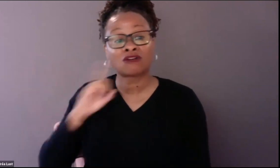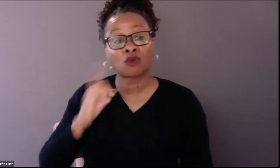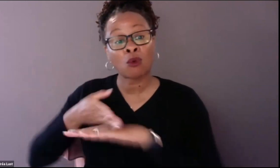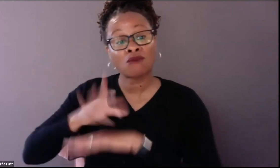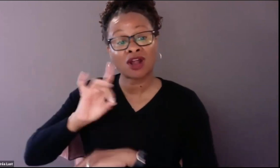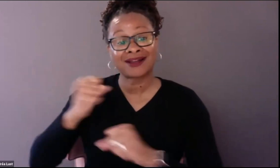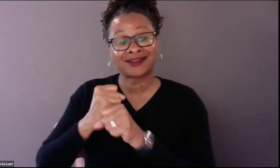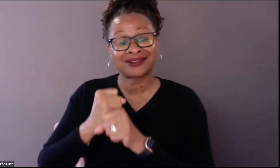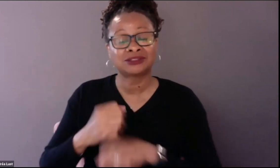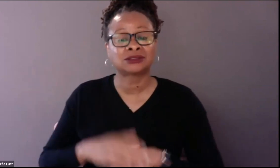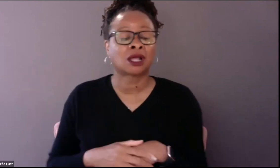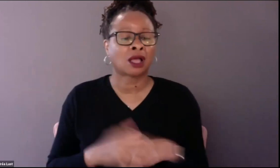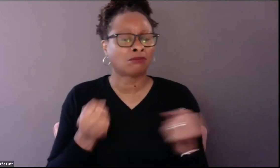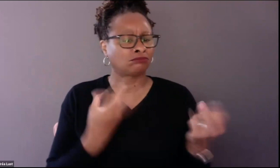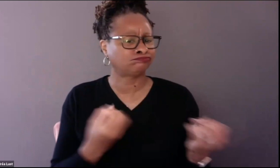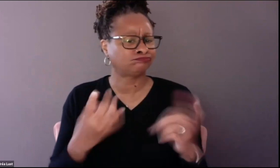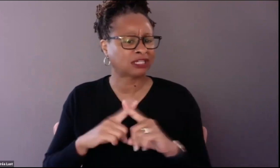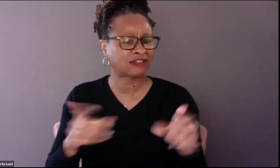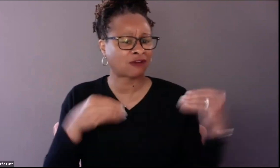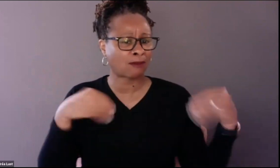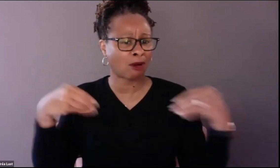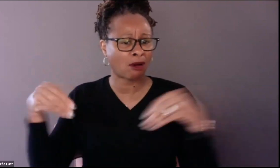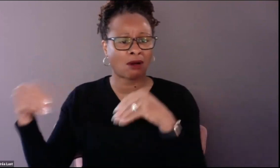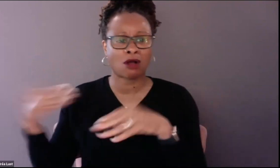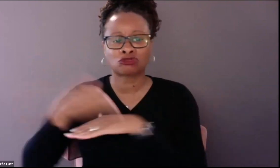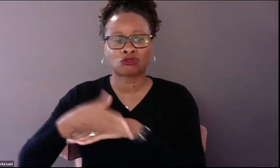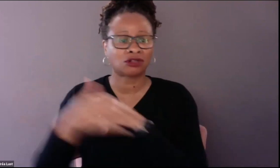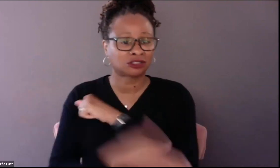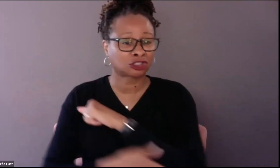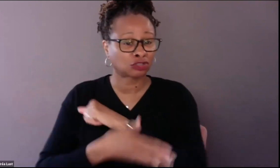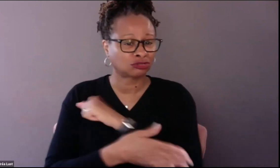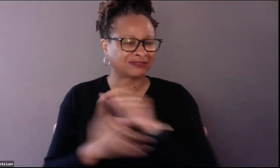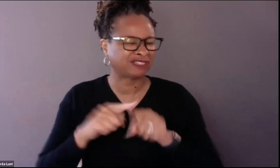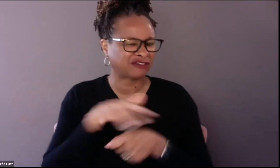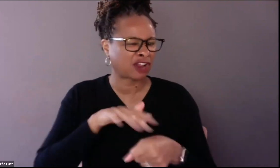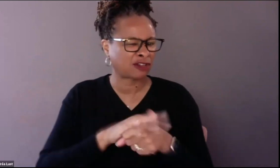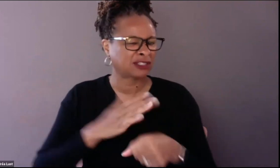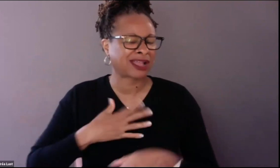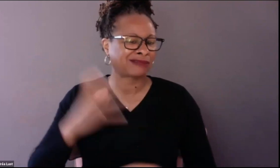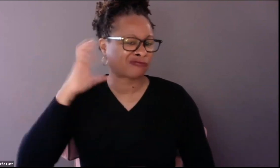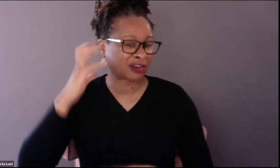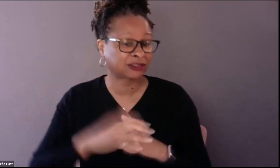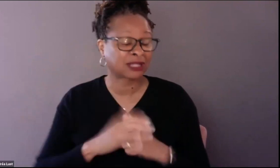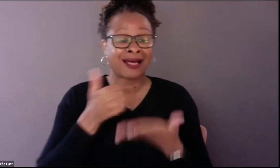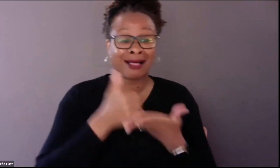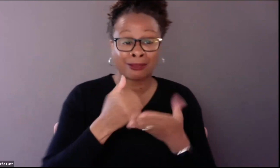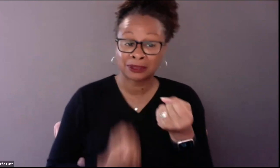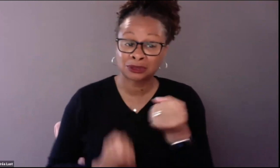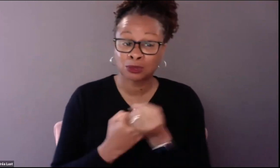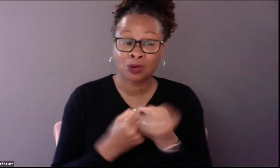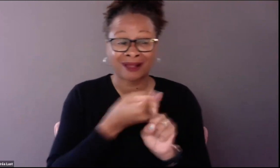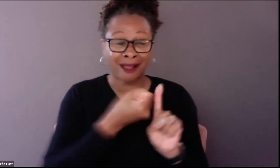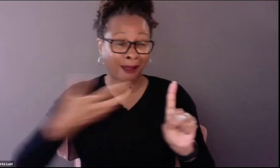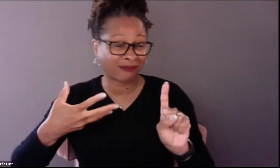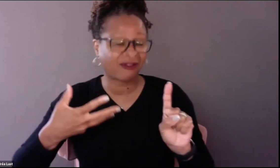and in multiple different markets across the country, and helping and supporting and amplifying the